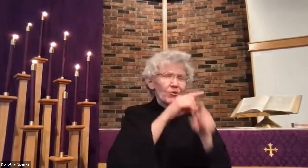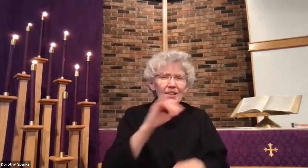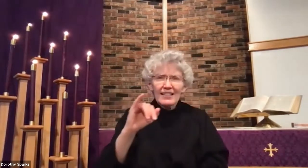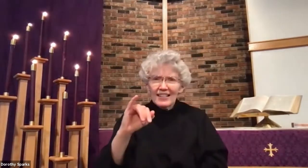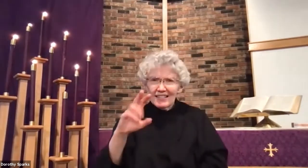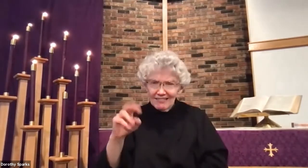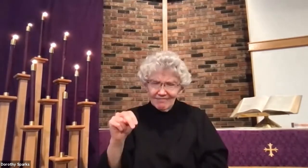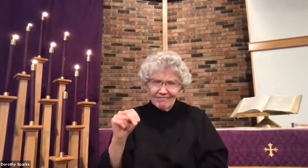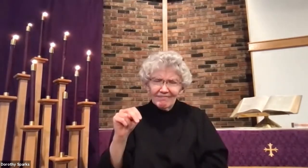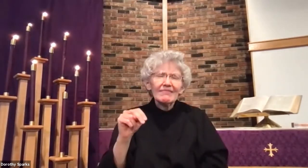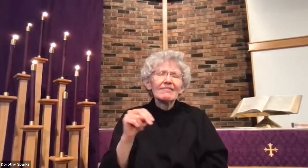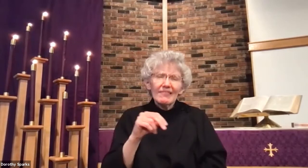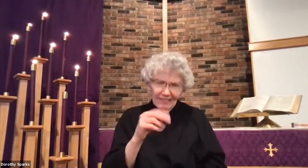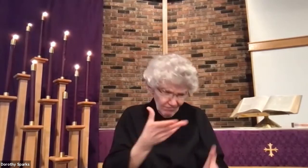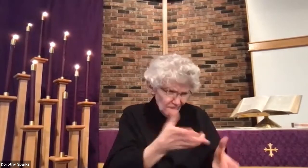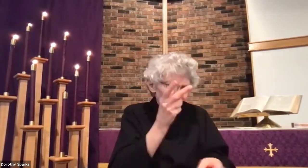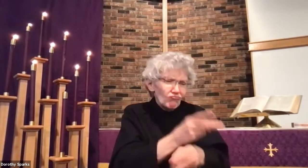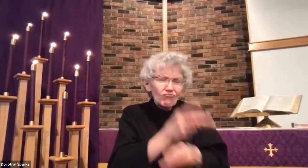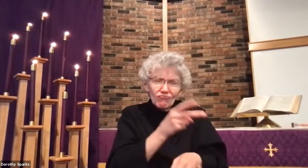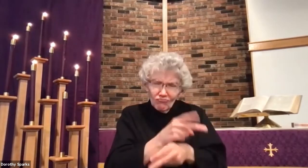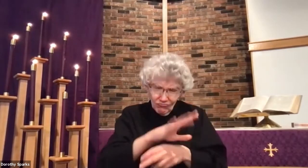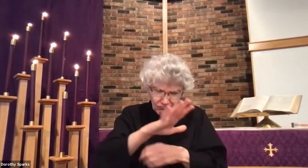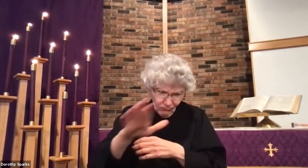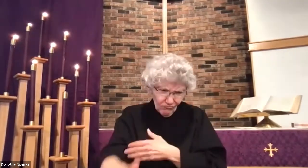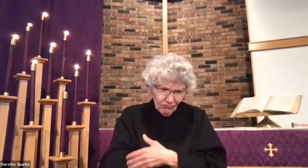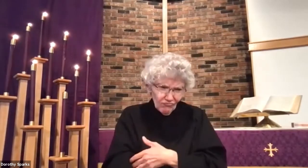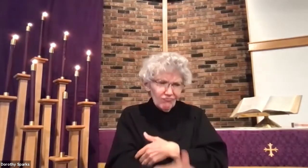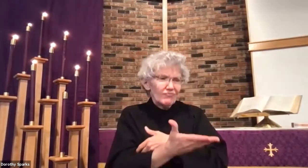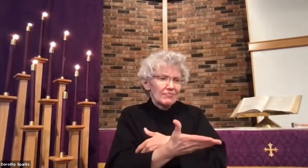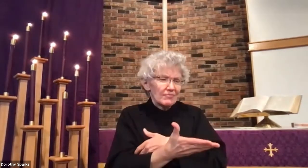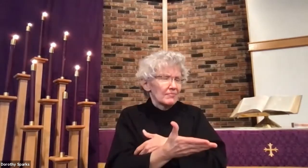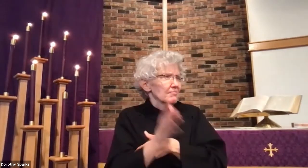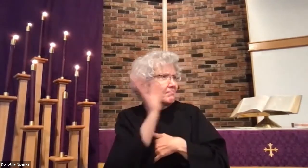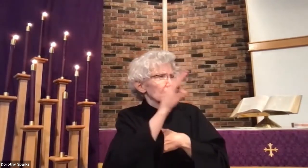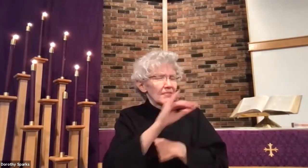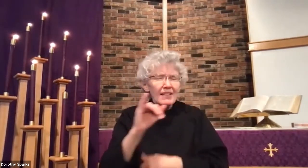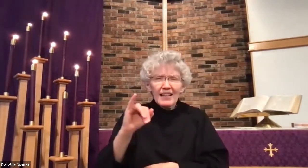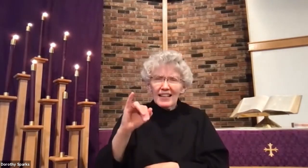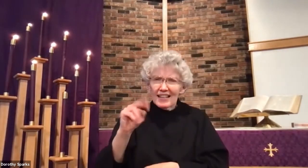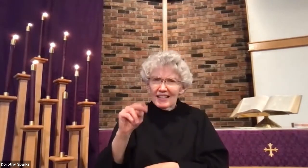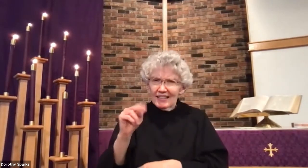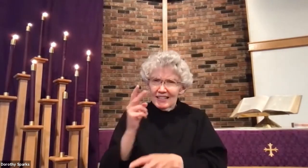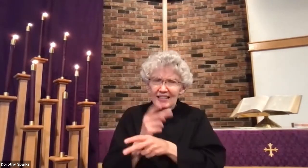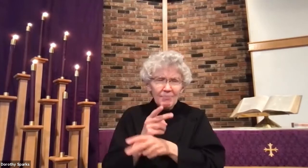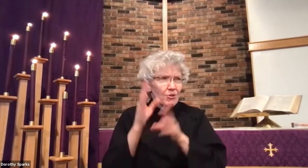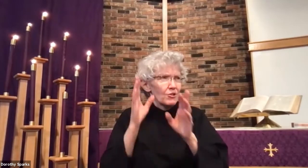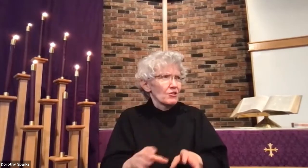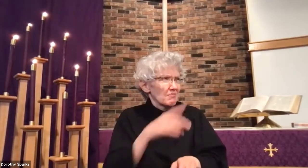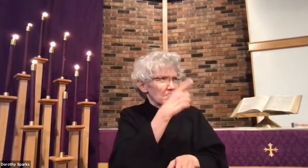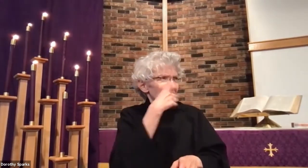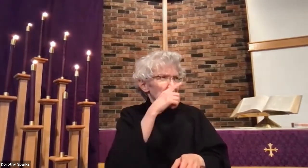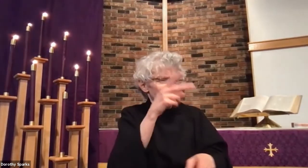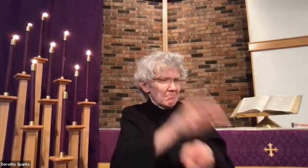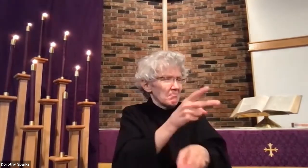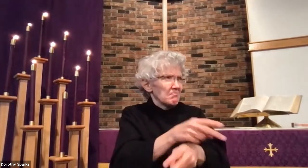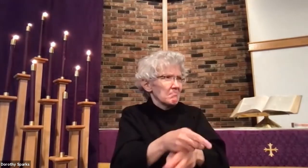When a Samaritan man traveled down the road, the Samaritan came to the place where the man hurt was lying.